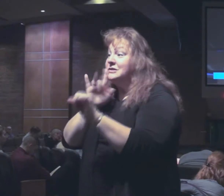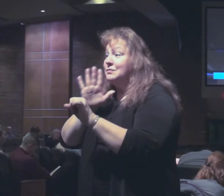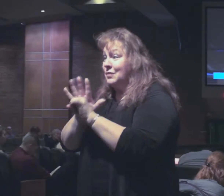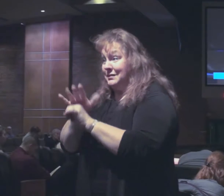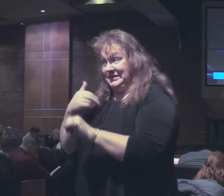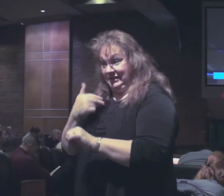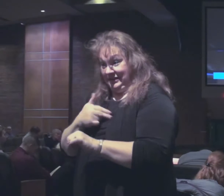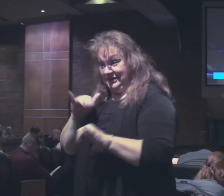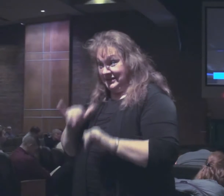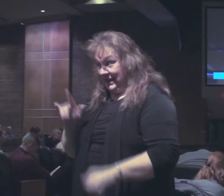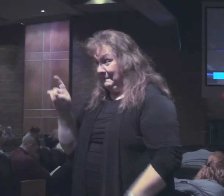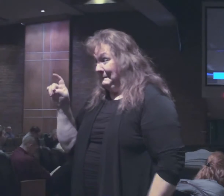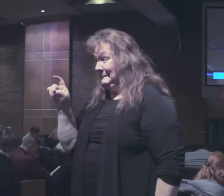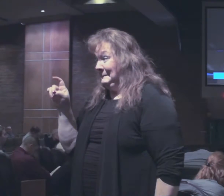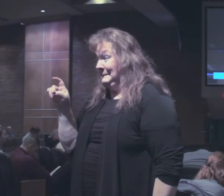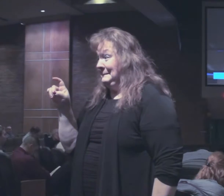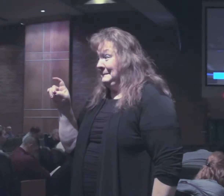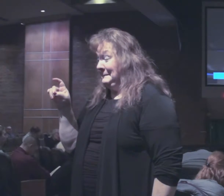us?